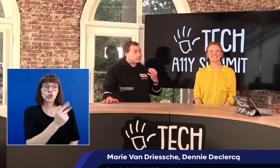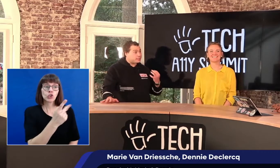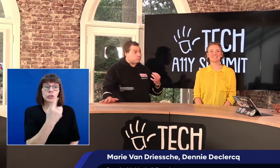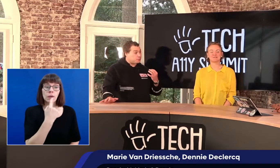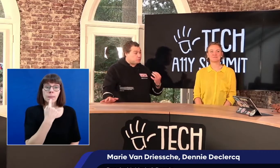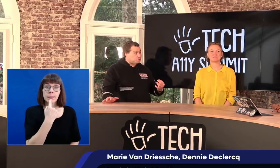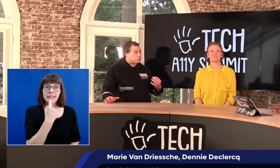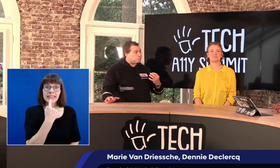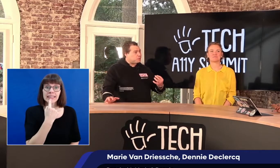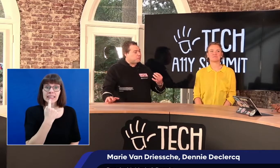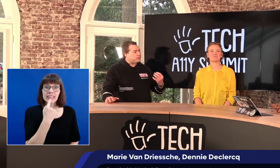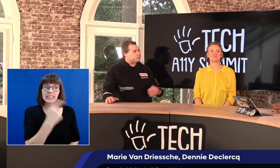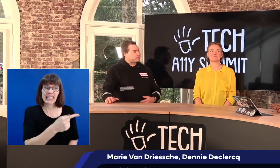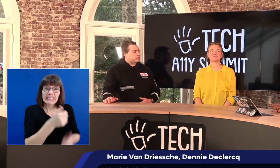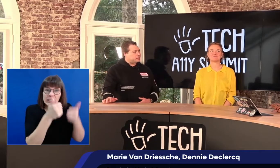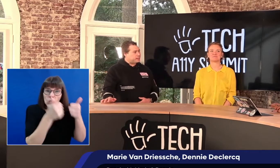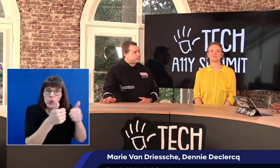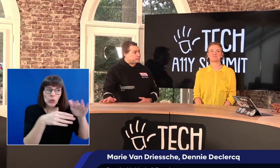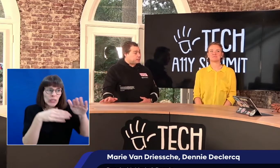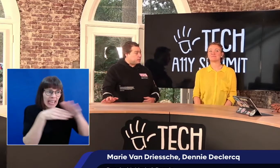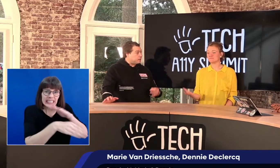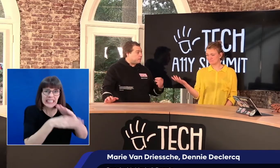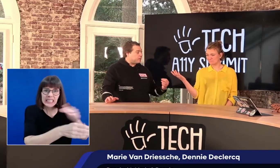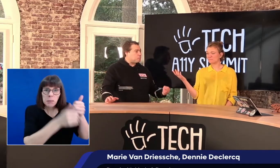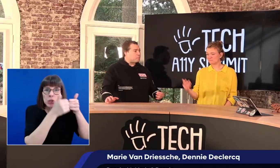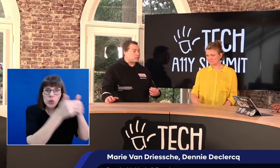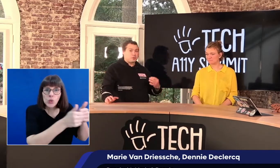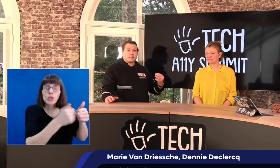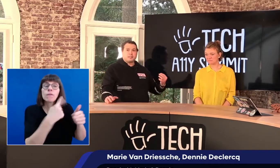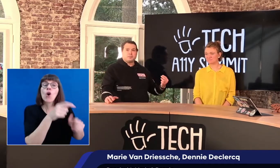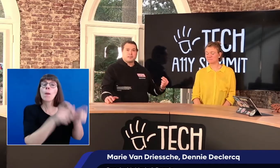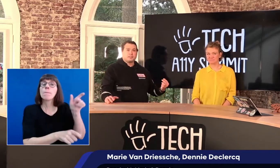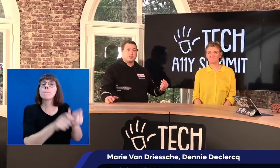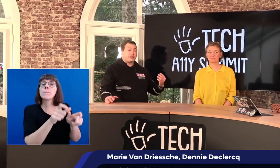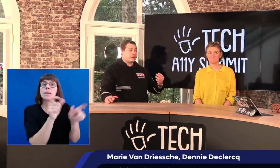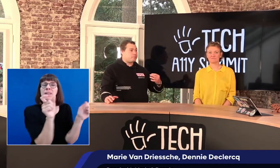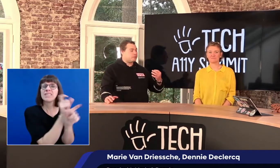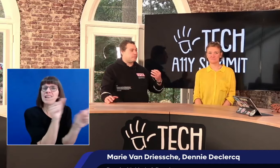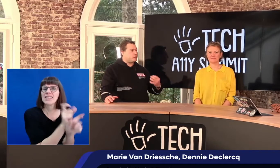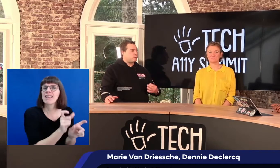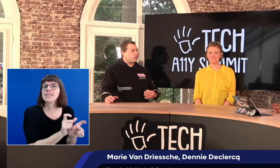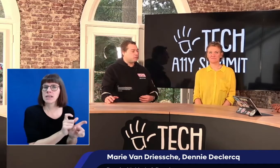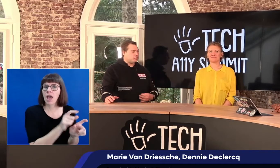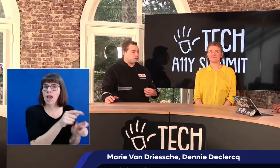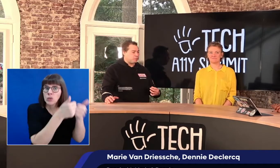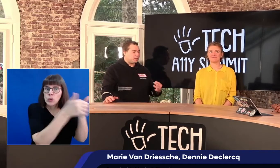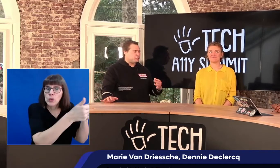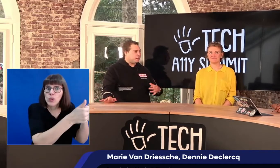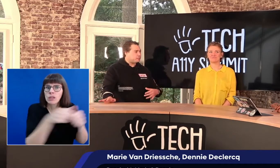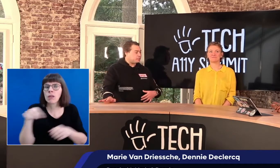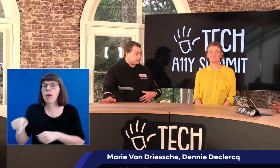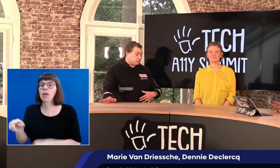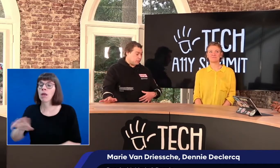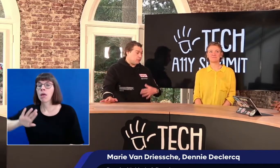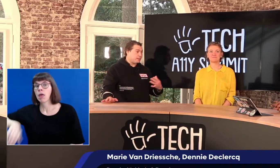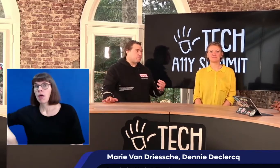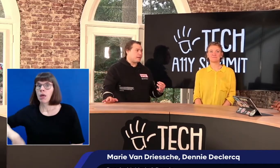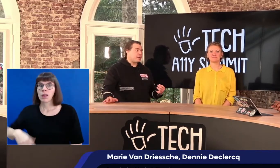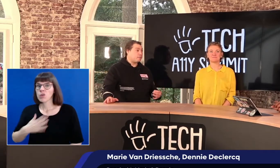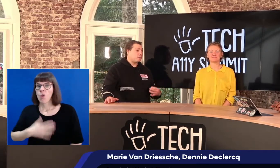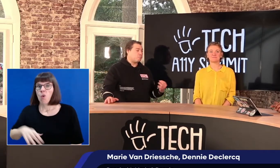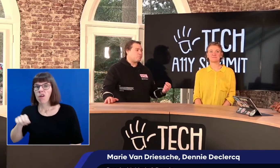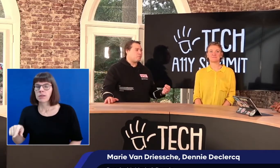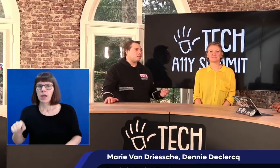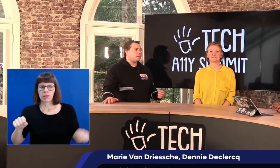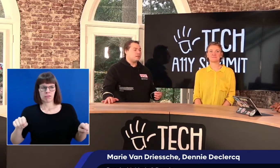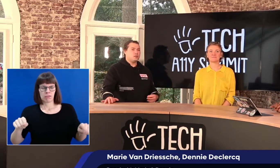most accessible tools for people like with dyslexia, or people with reading difficulties. Like I'm a developer also for people. I started with making